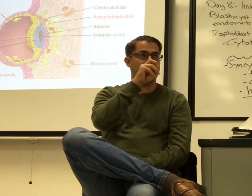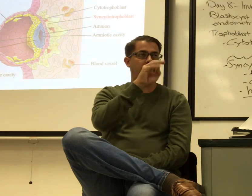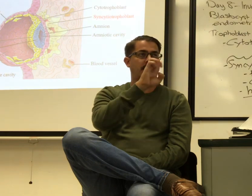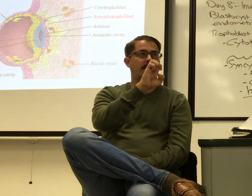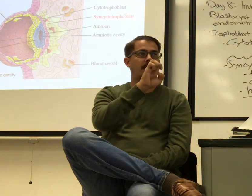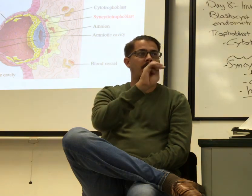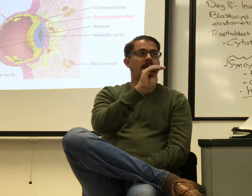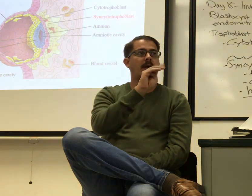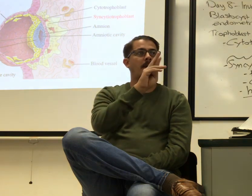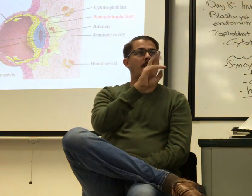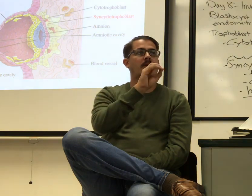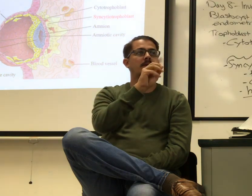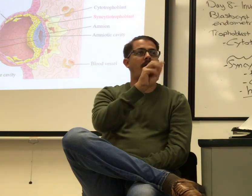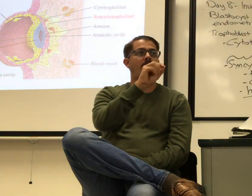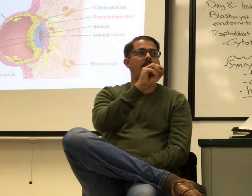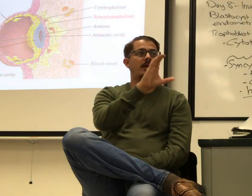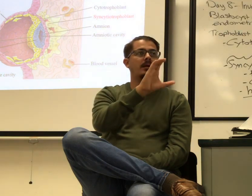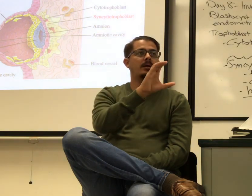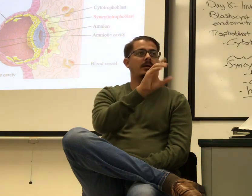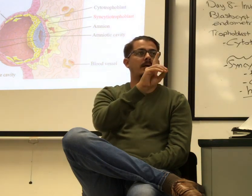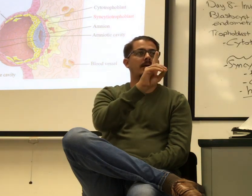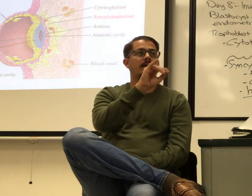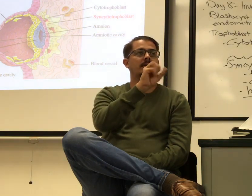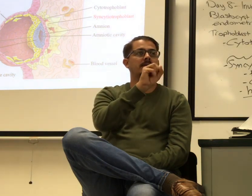embryonic disc.